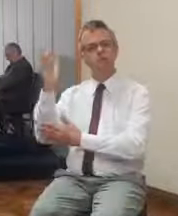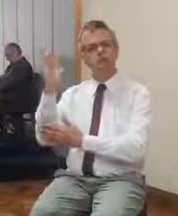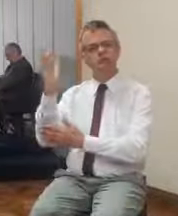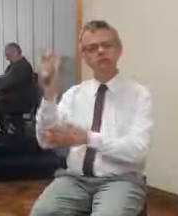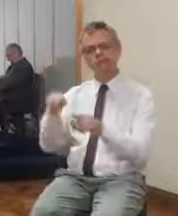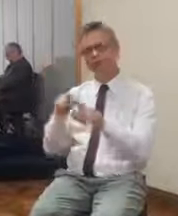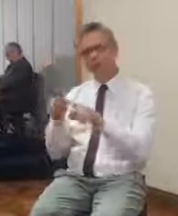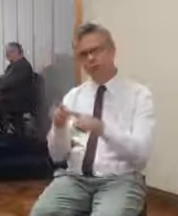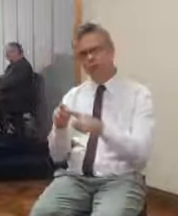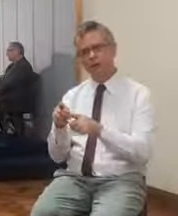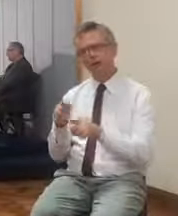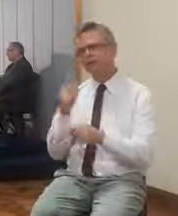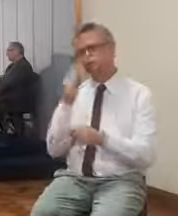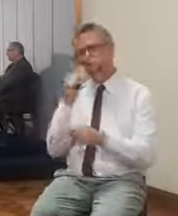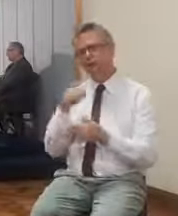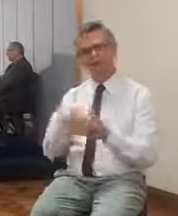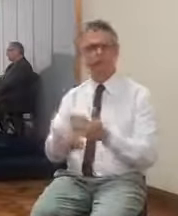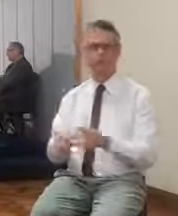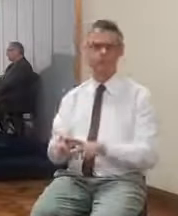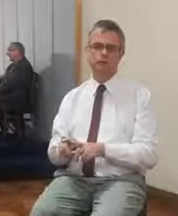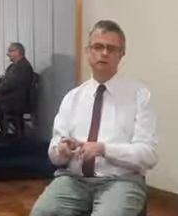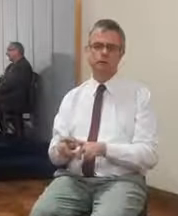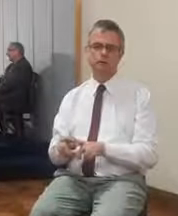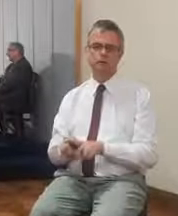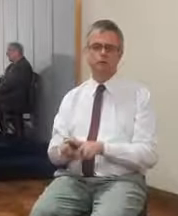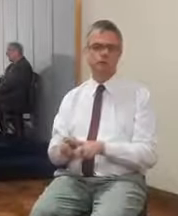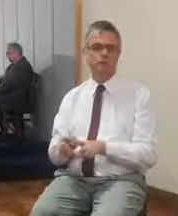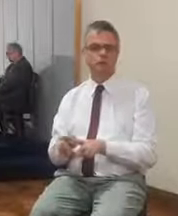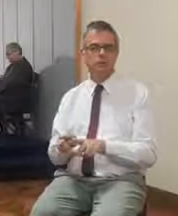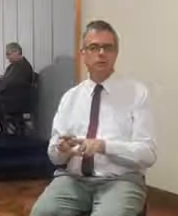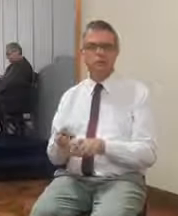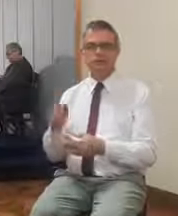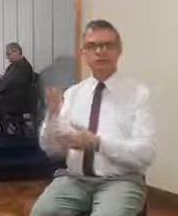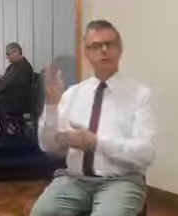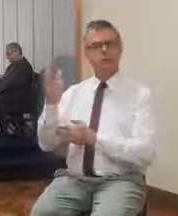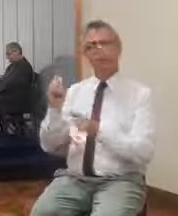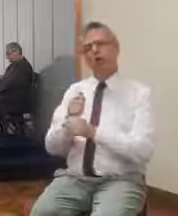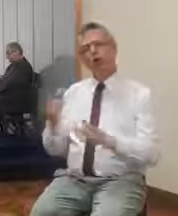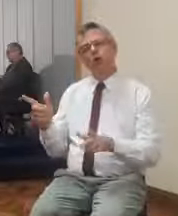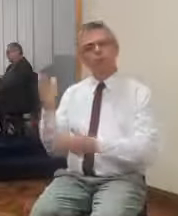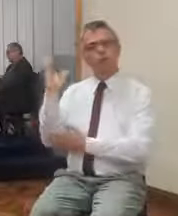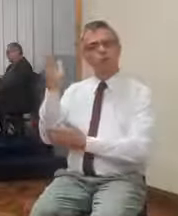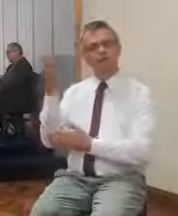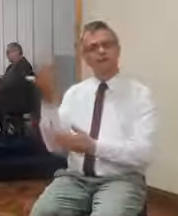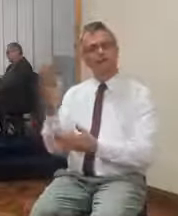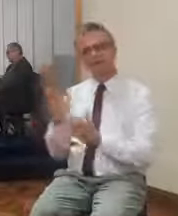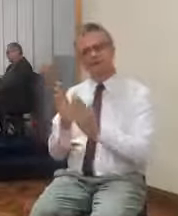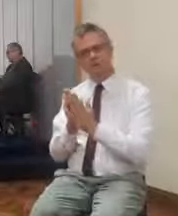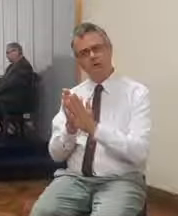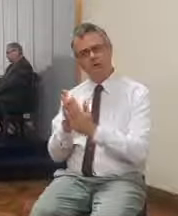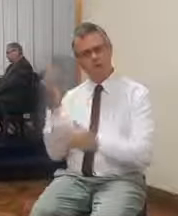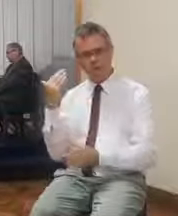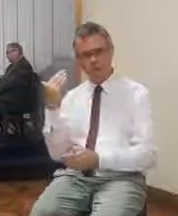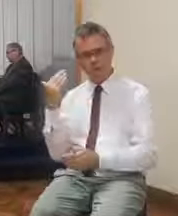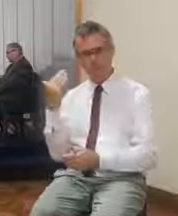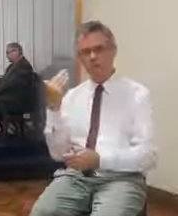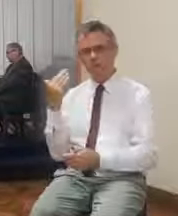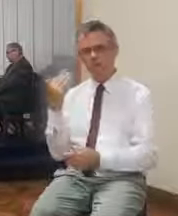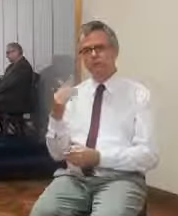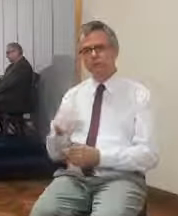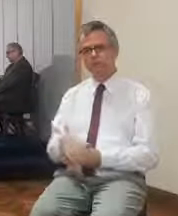Sunday's ministry with a gospel message from Matthew 20, verse 1, titled Wonders